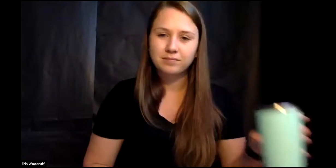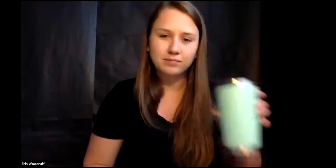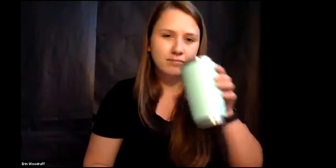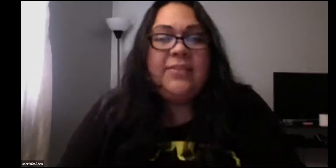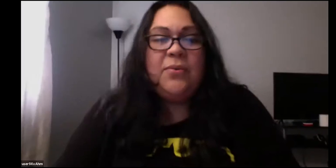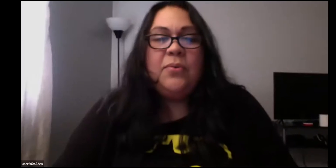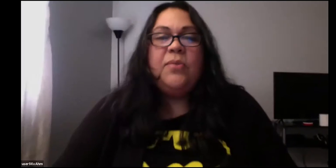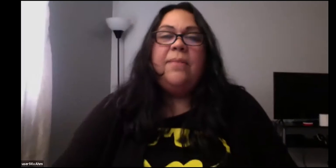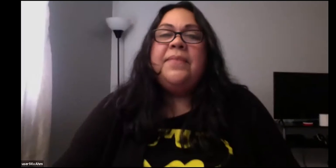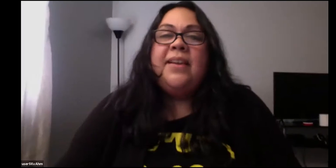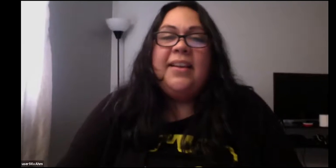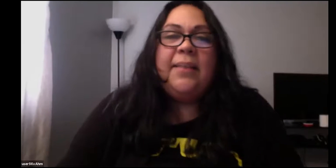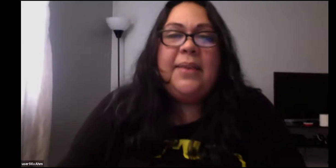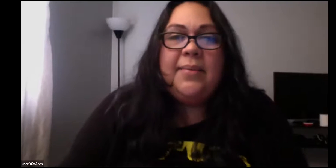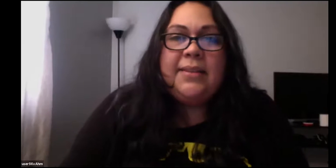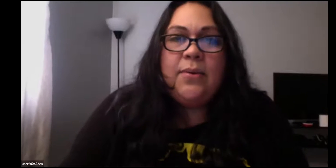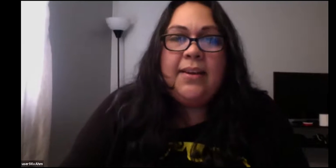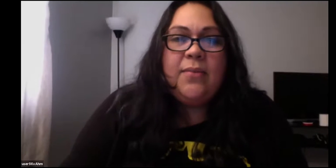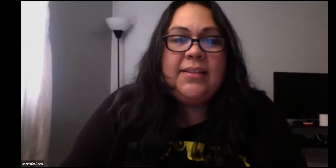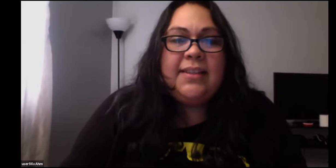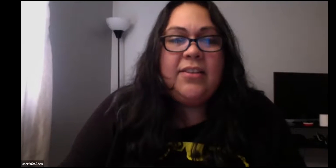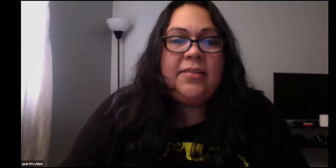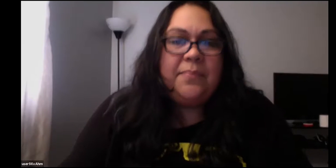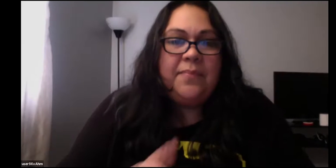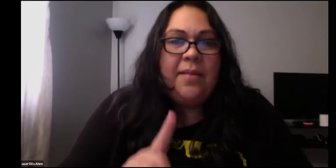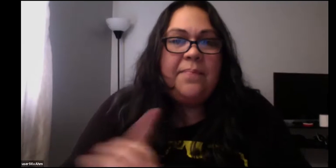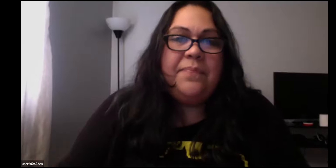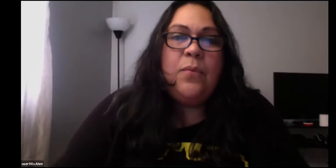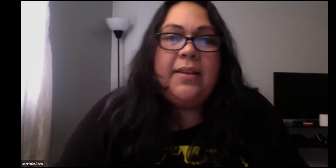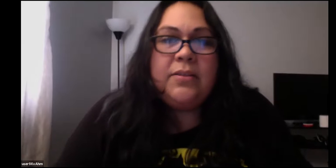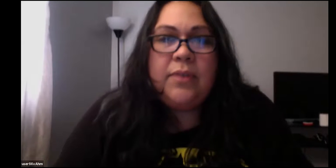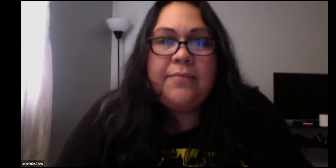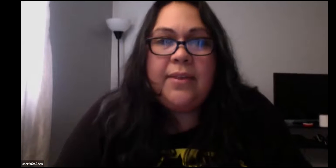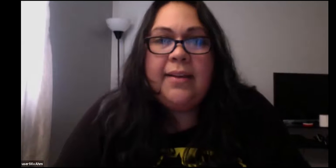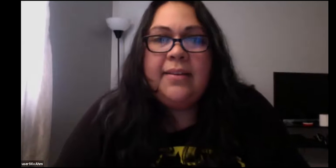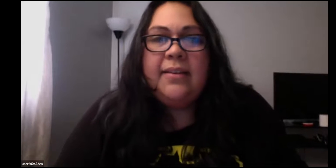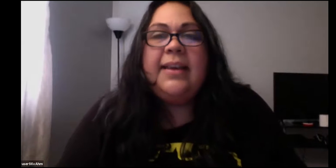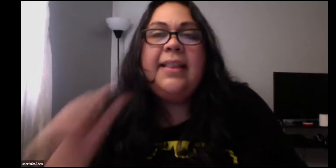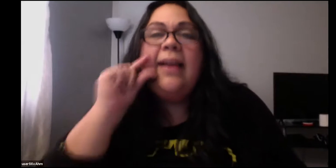That's so cool. Let me see what Gila wants to tell us while he's looking for that. Gila, go